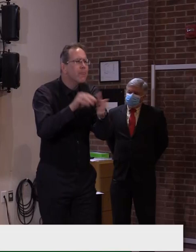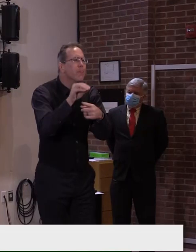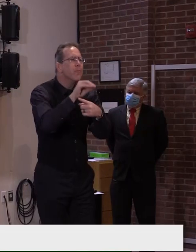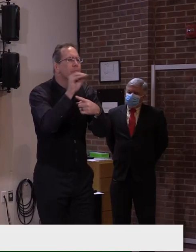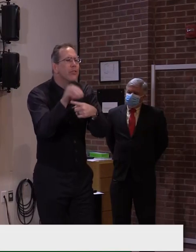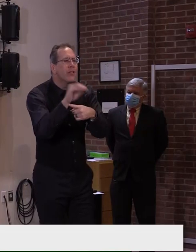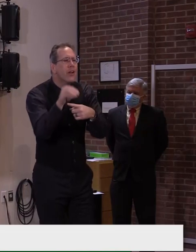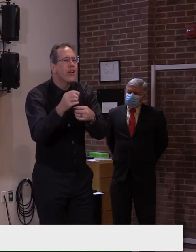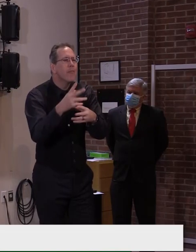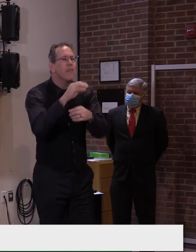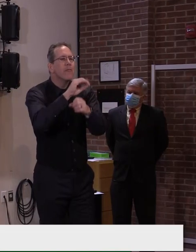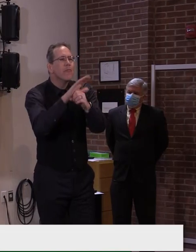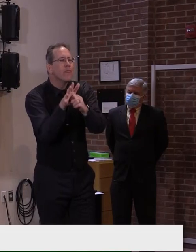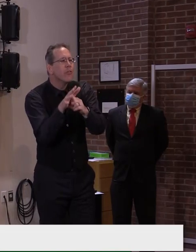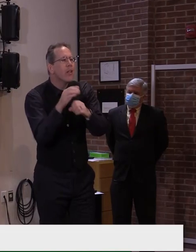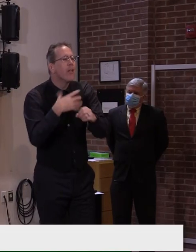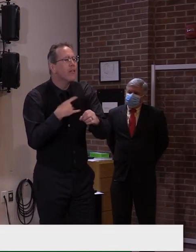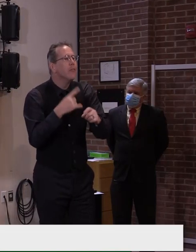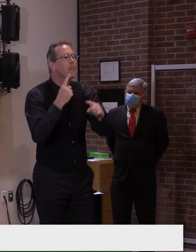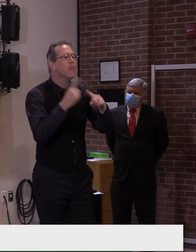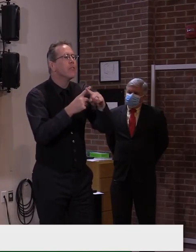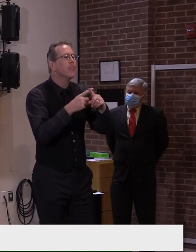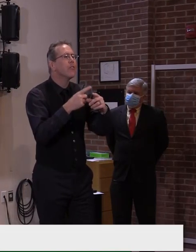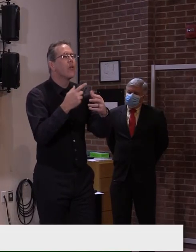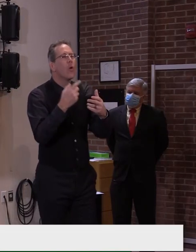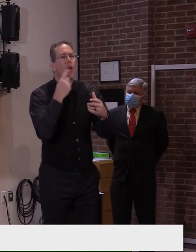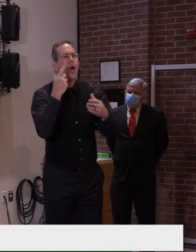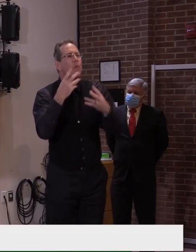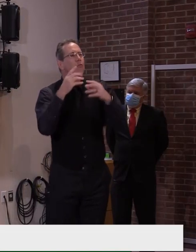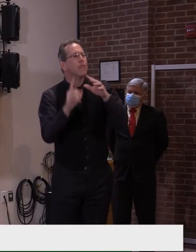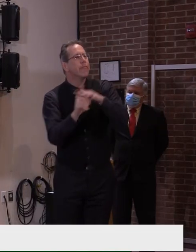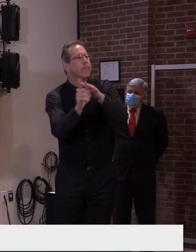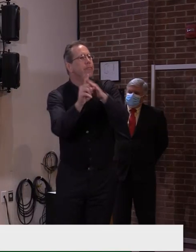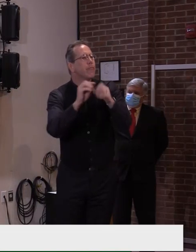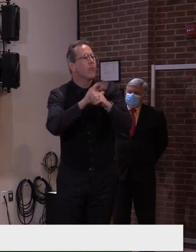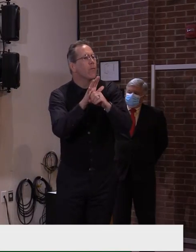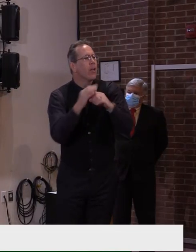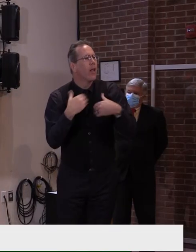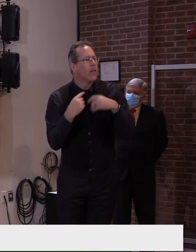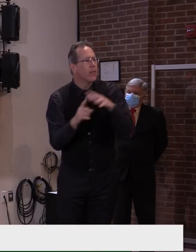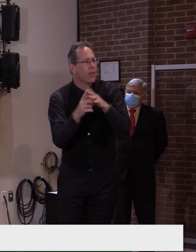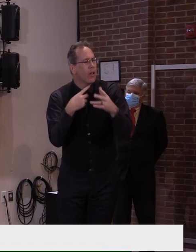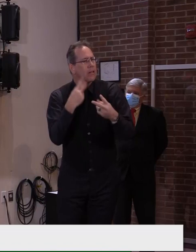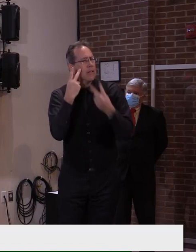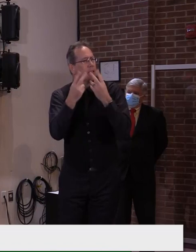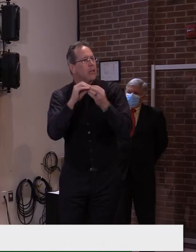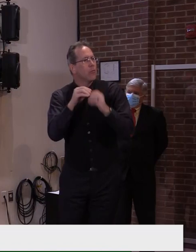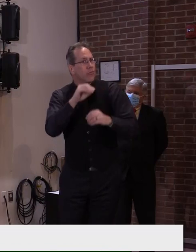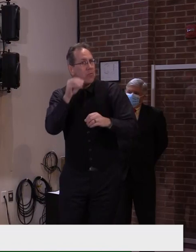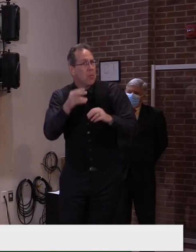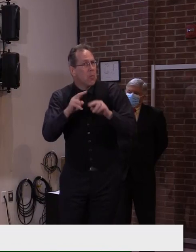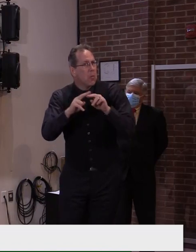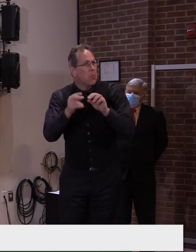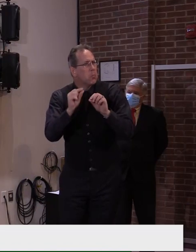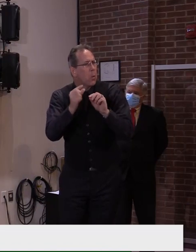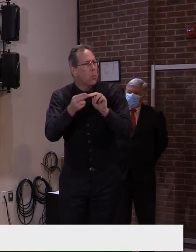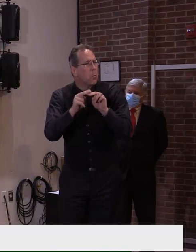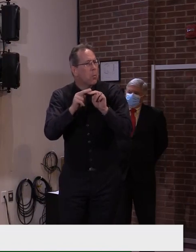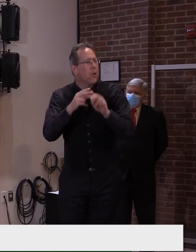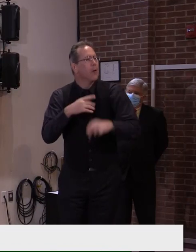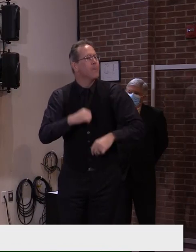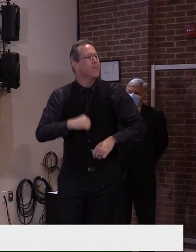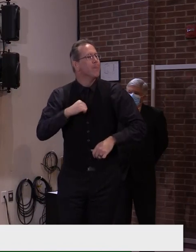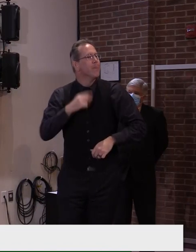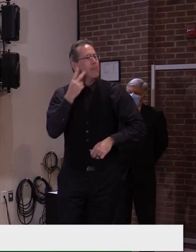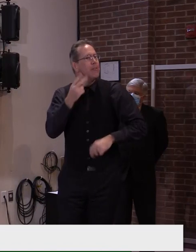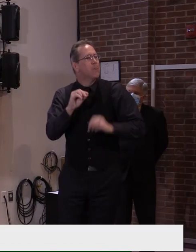can have, but we're going to have a distorted view of percent positivity if we don't know the whole universe of tests that have been